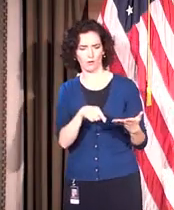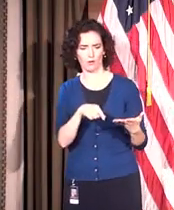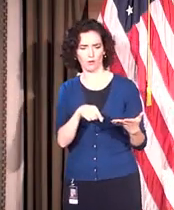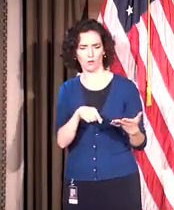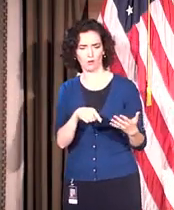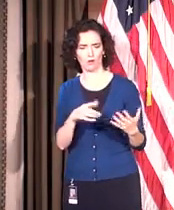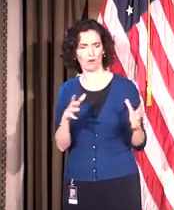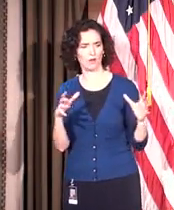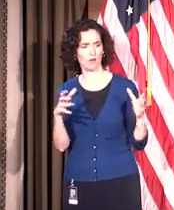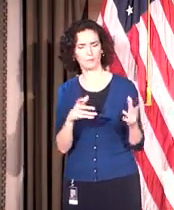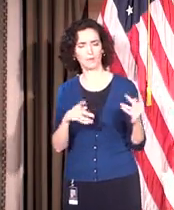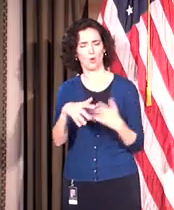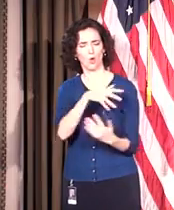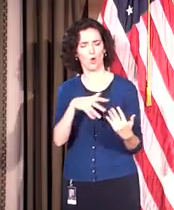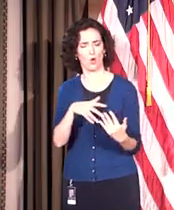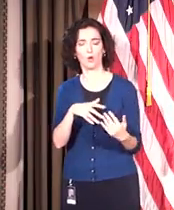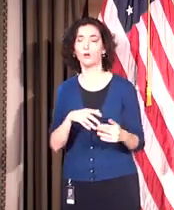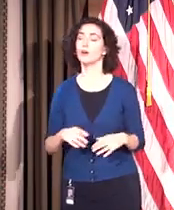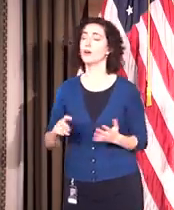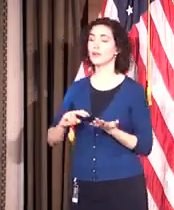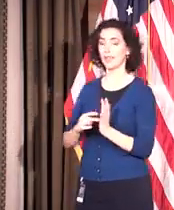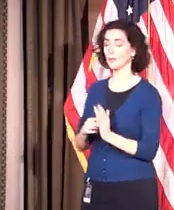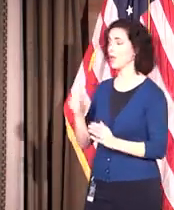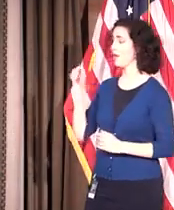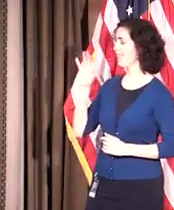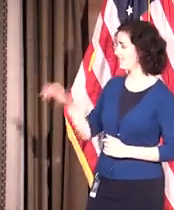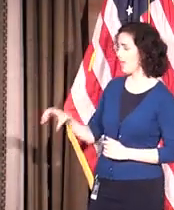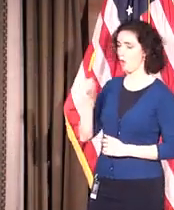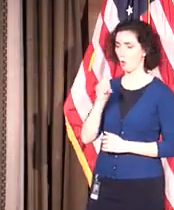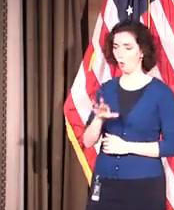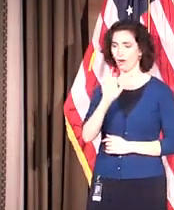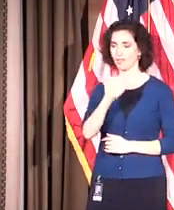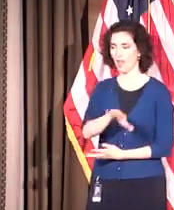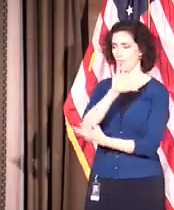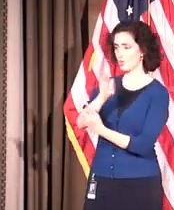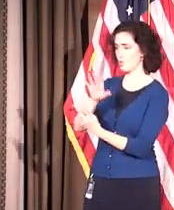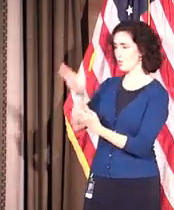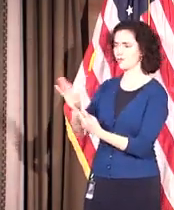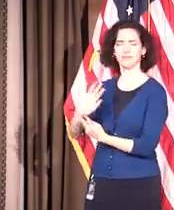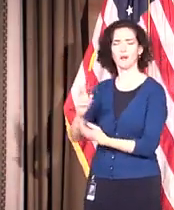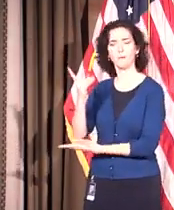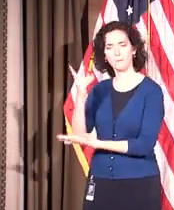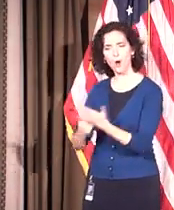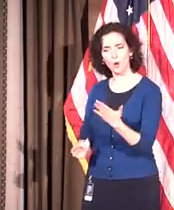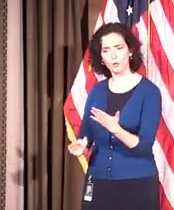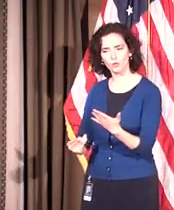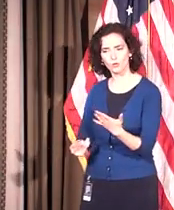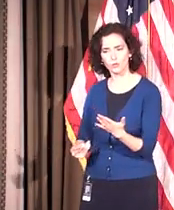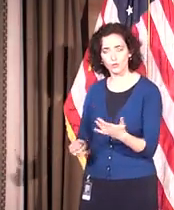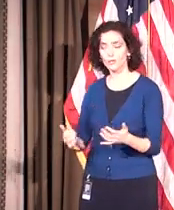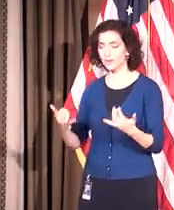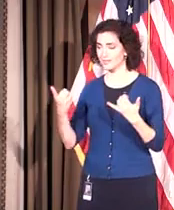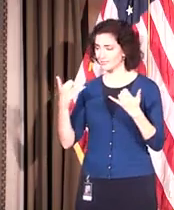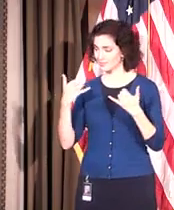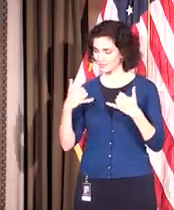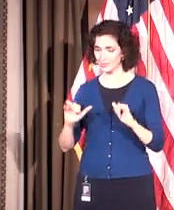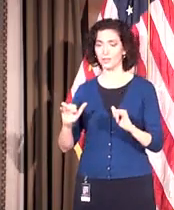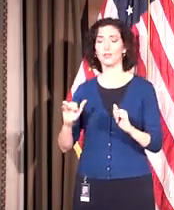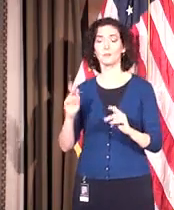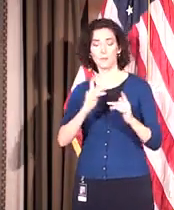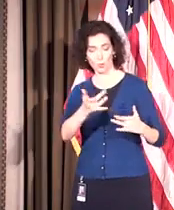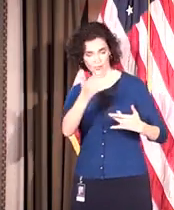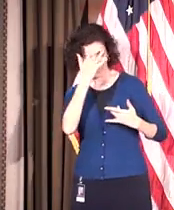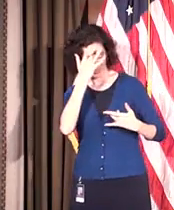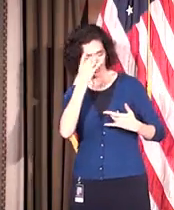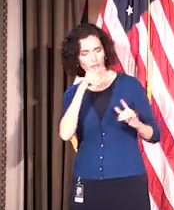last? No, it's not an either or. I mean, we continue to contact trace cases back to